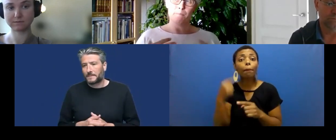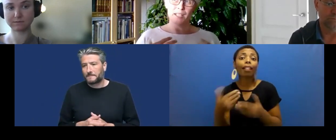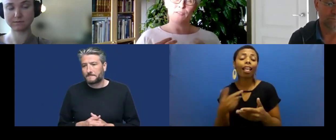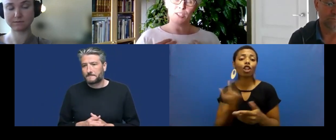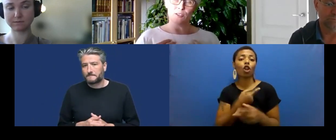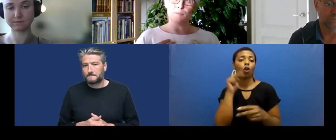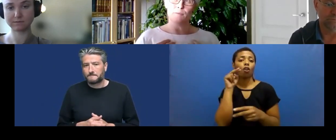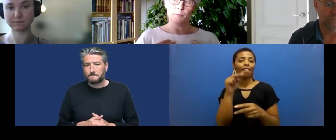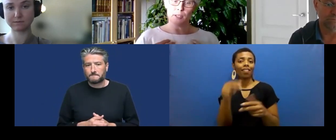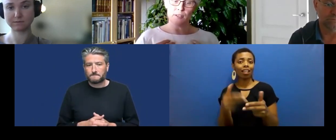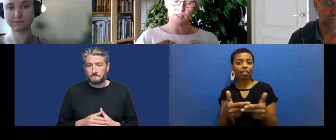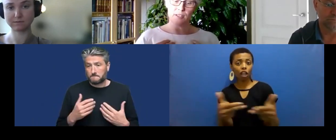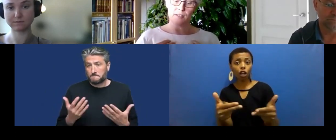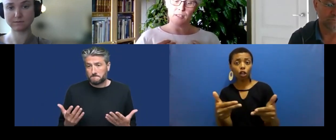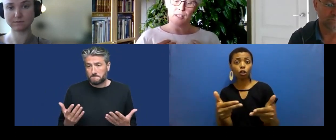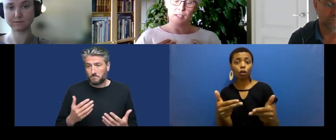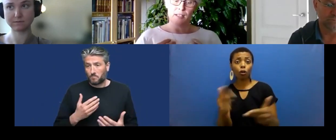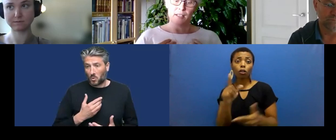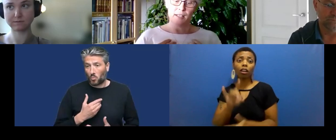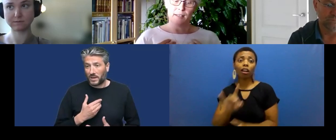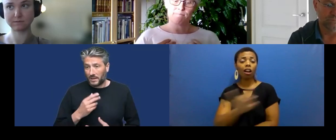the individual, the person,